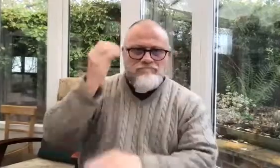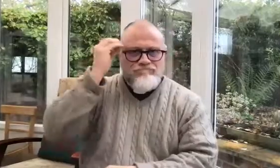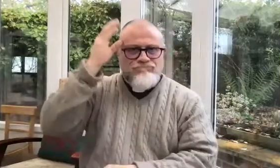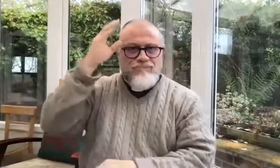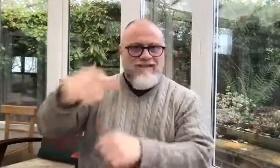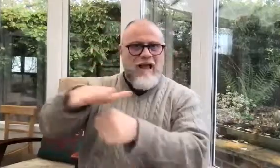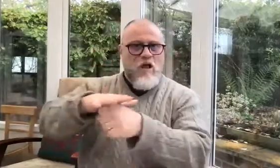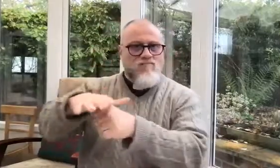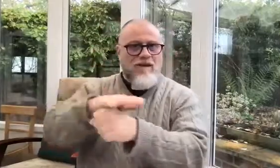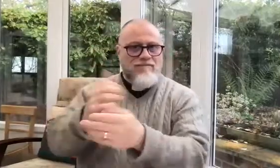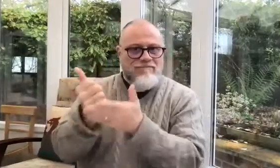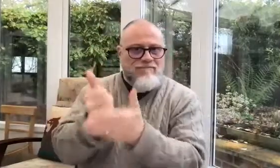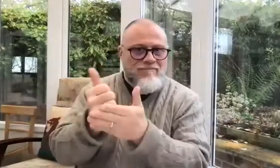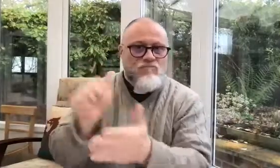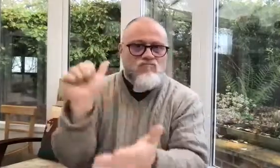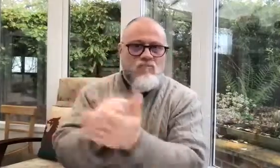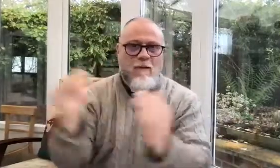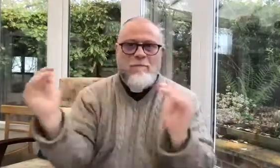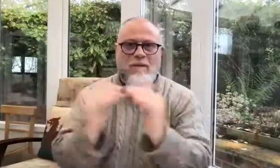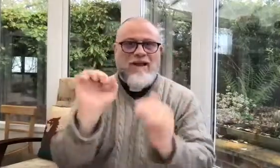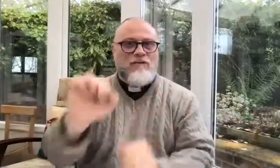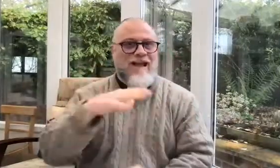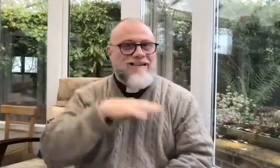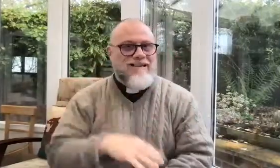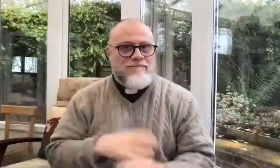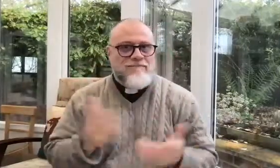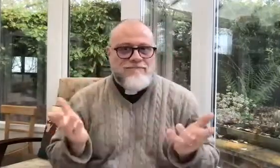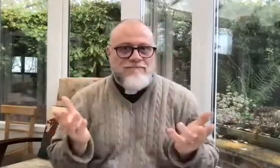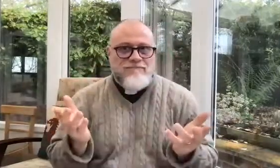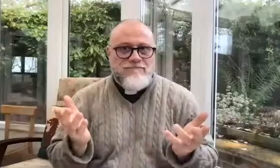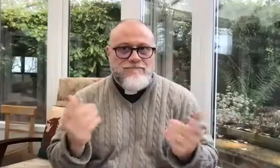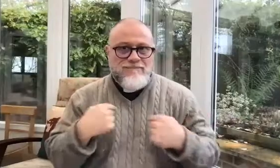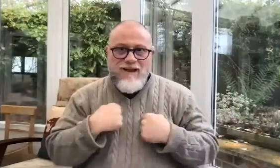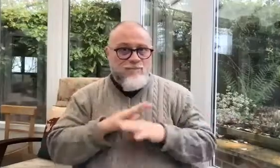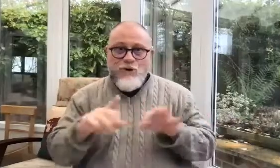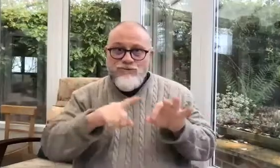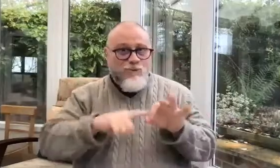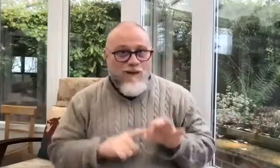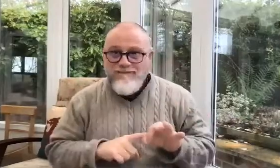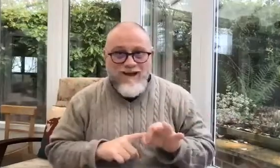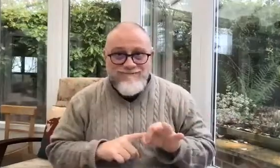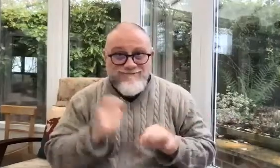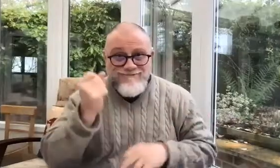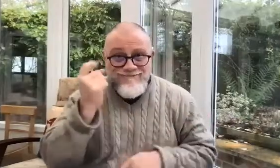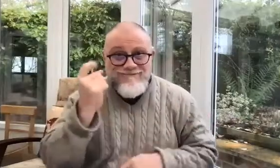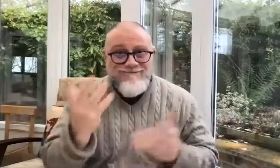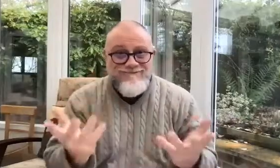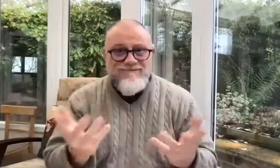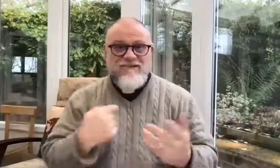or ask a skilled person in the area of mental health that would actually match their needs, because I'm not qualified in